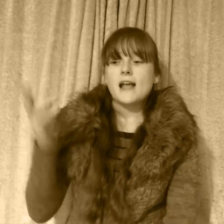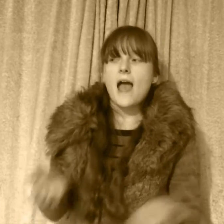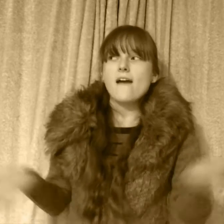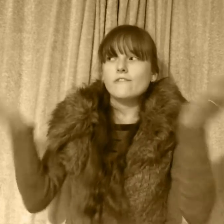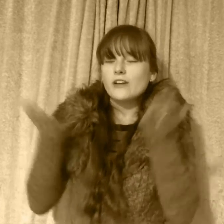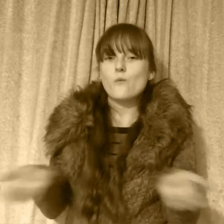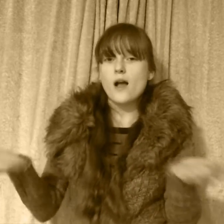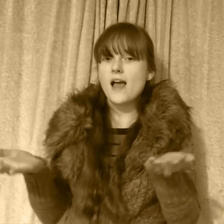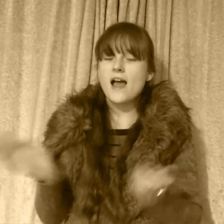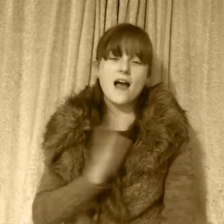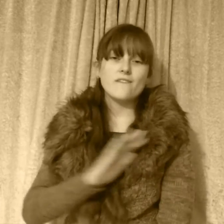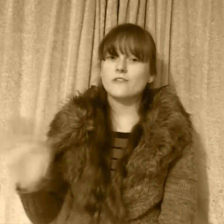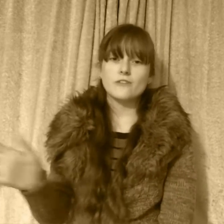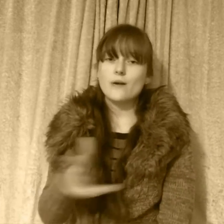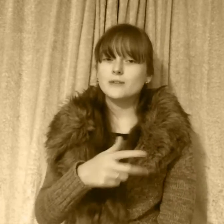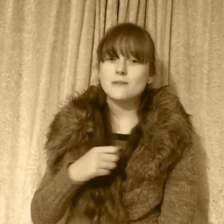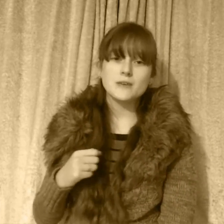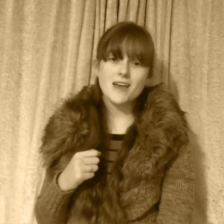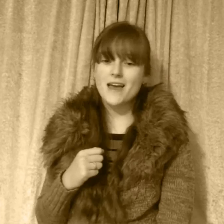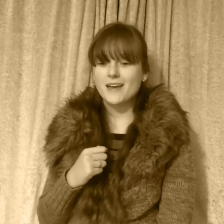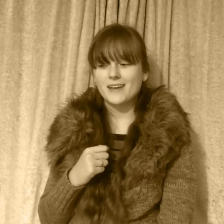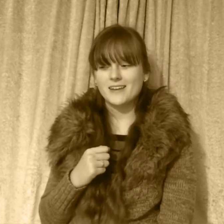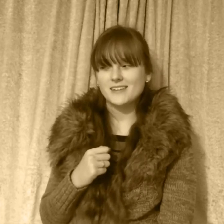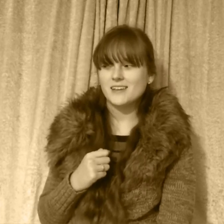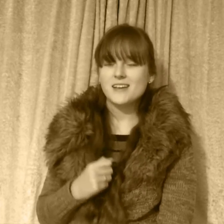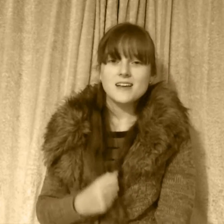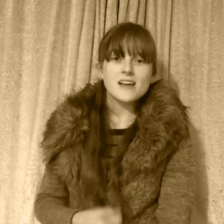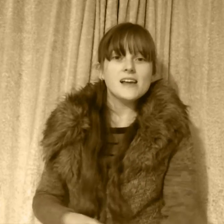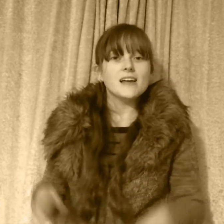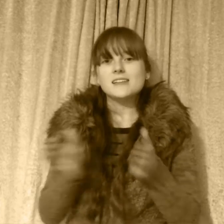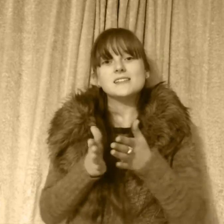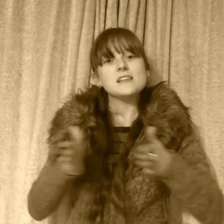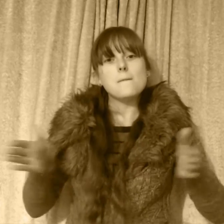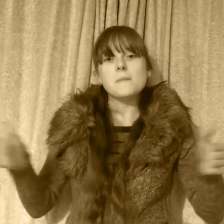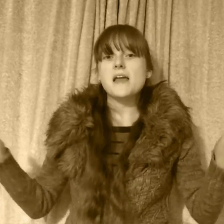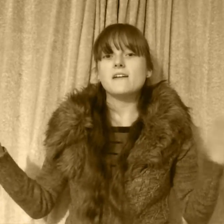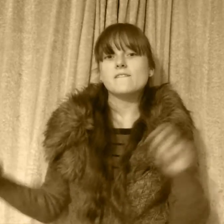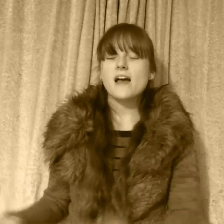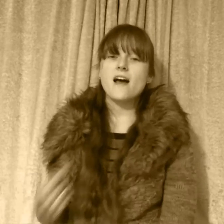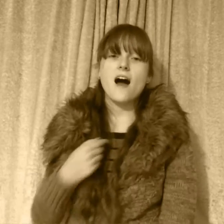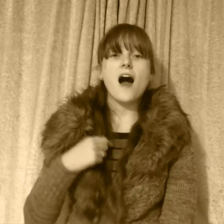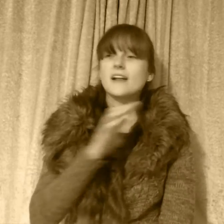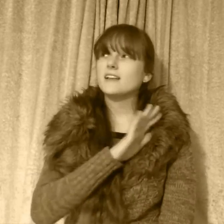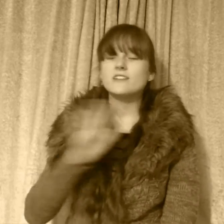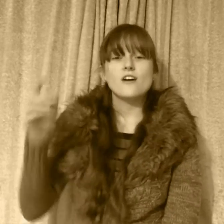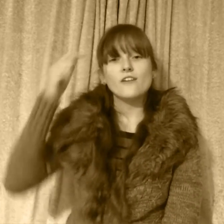everywhere, haven't found him yet He's the big affair I cannot